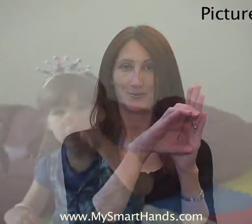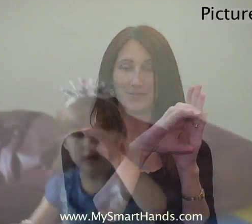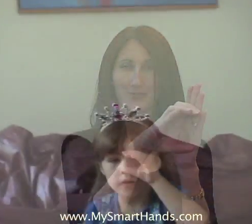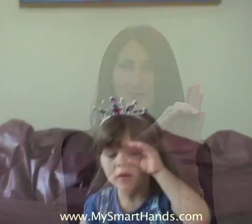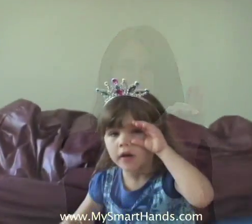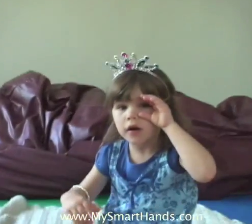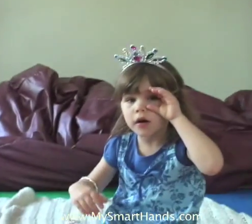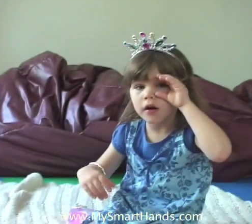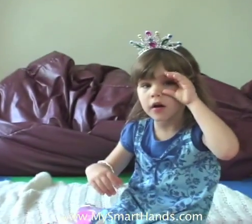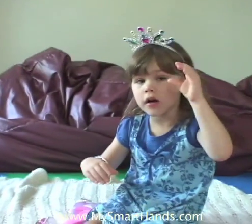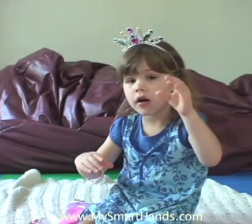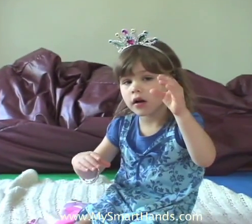Oh, I didn't know that.